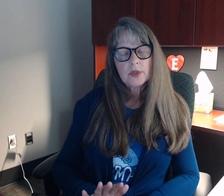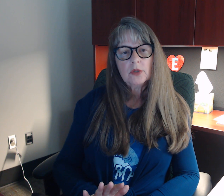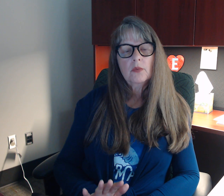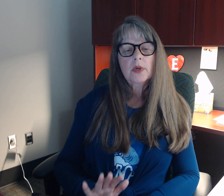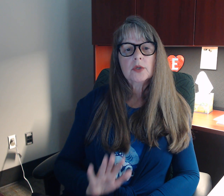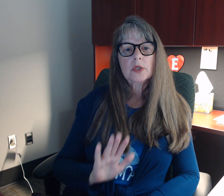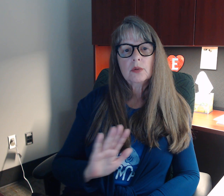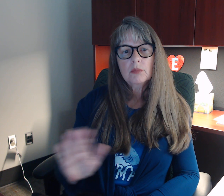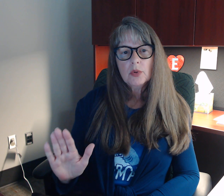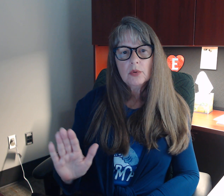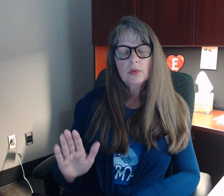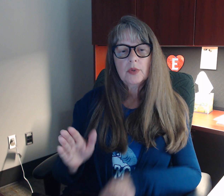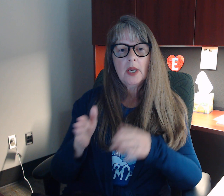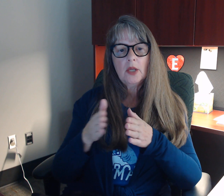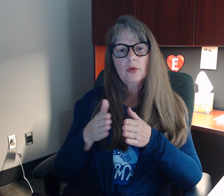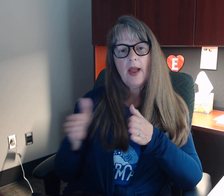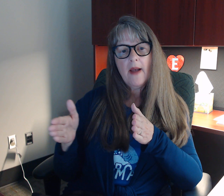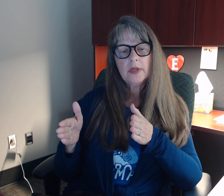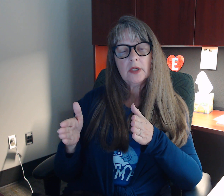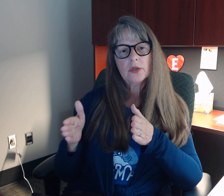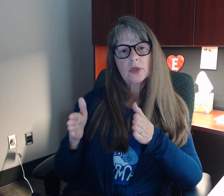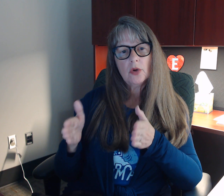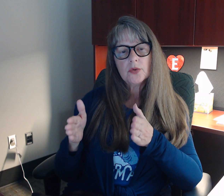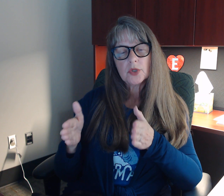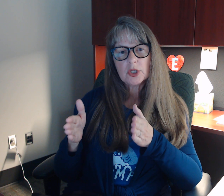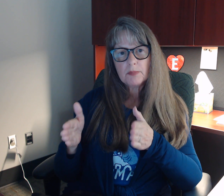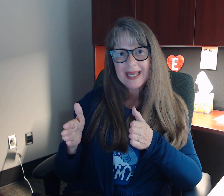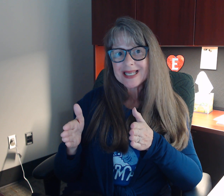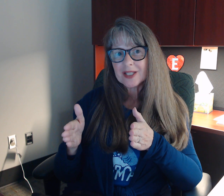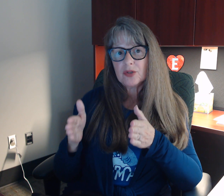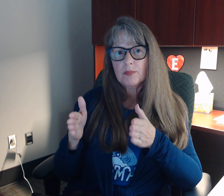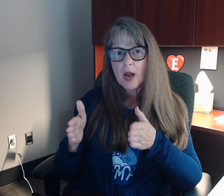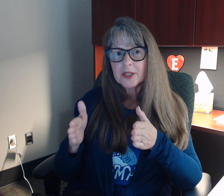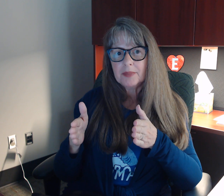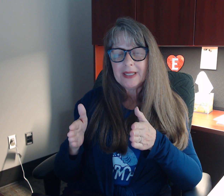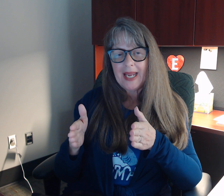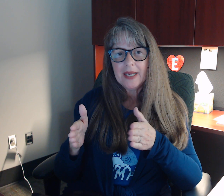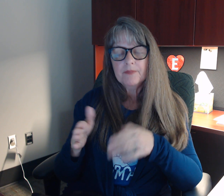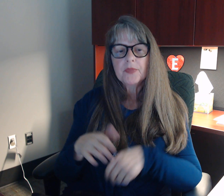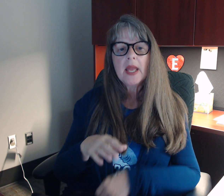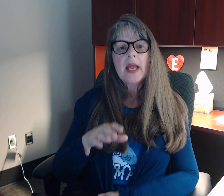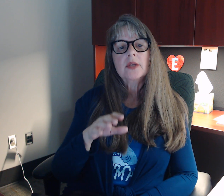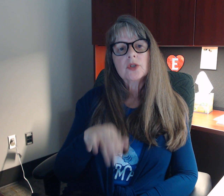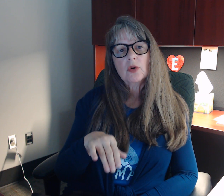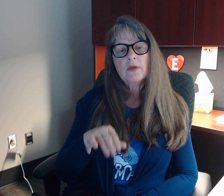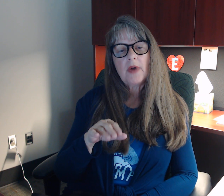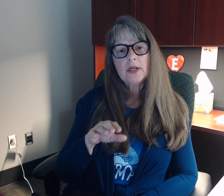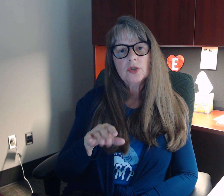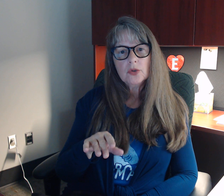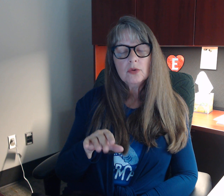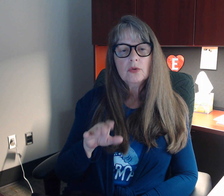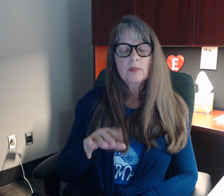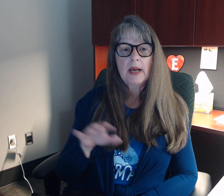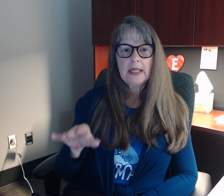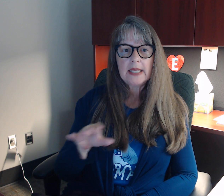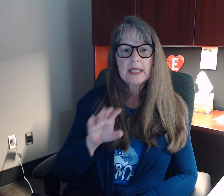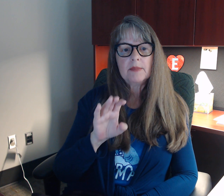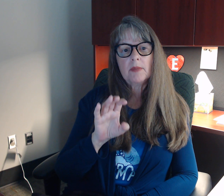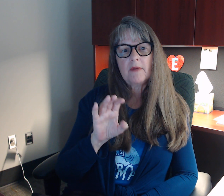You want it smooth, and you have it in as close a space as you possibly can. And so if I do my last name, so my first